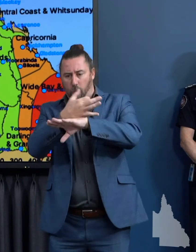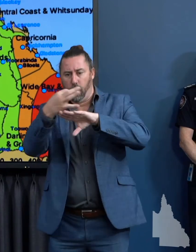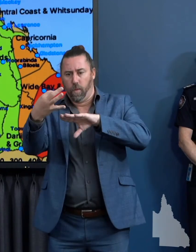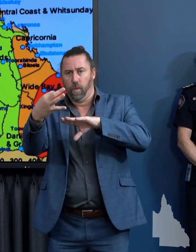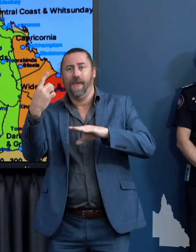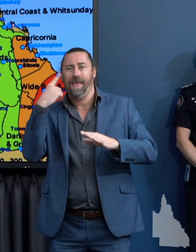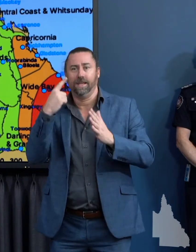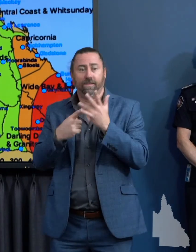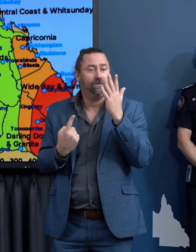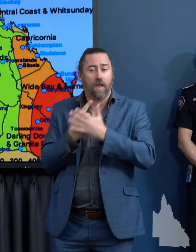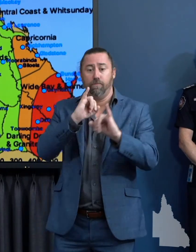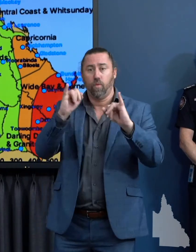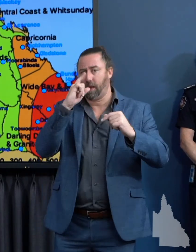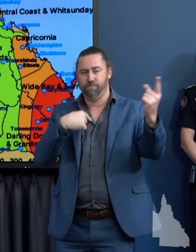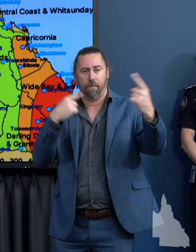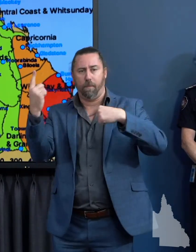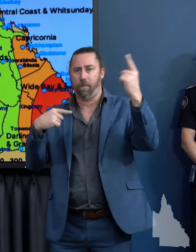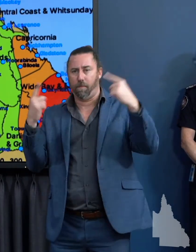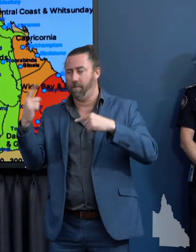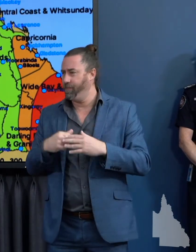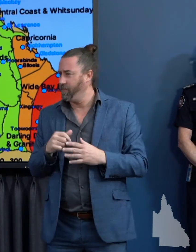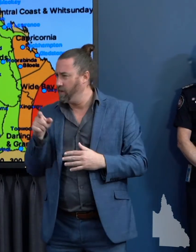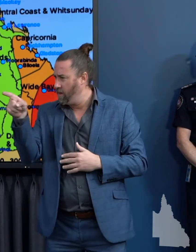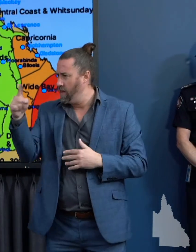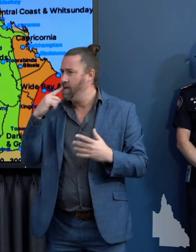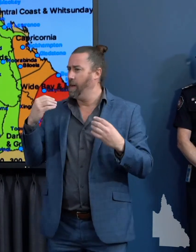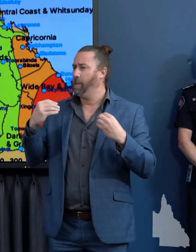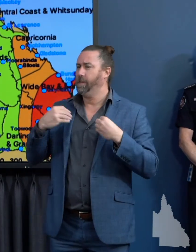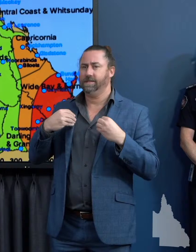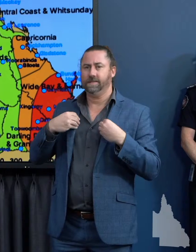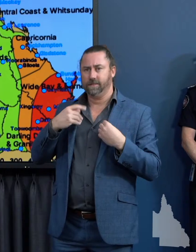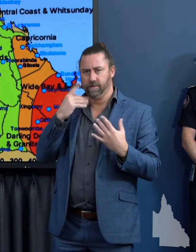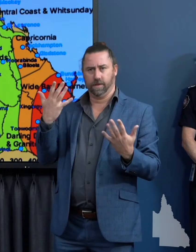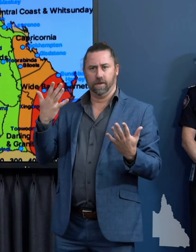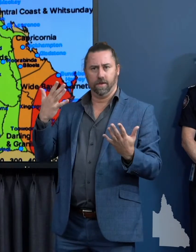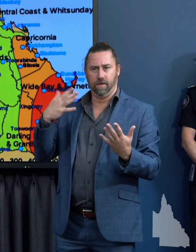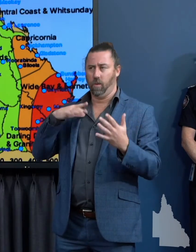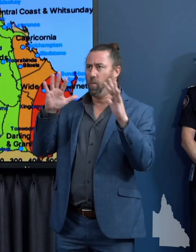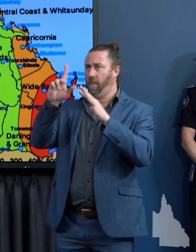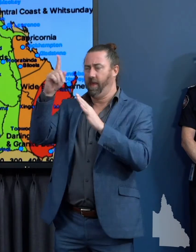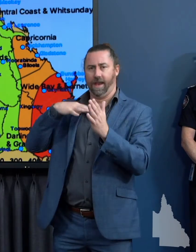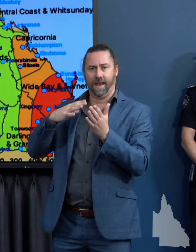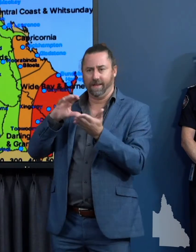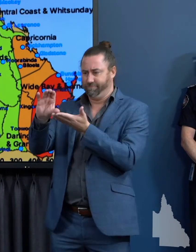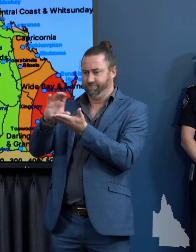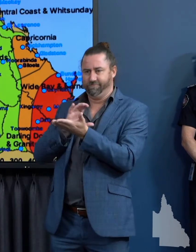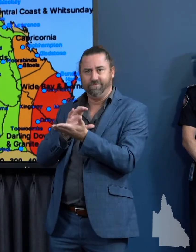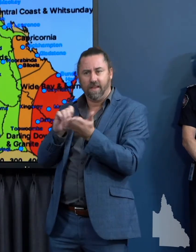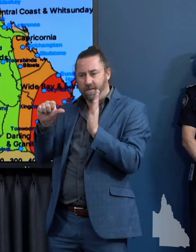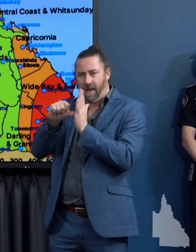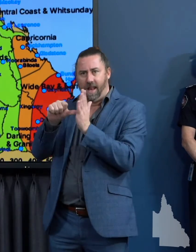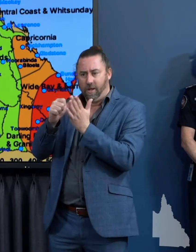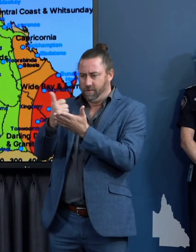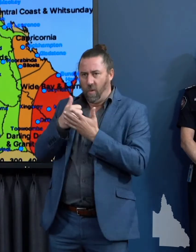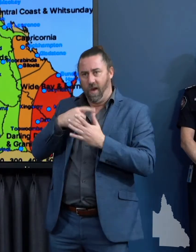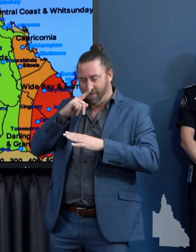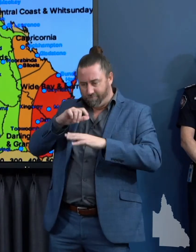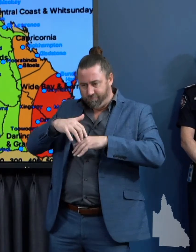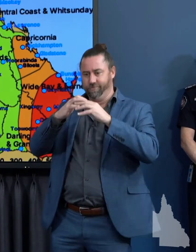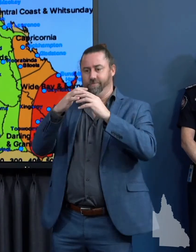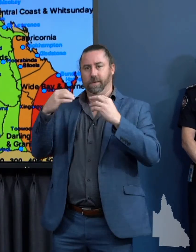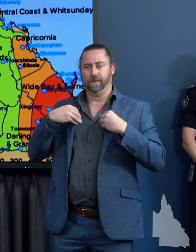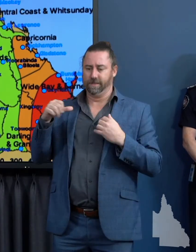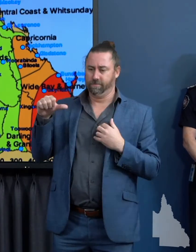through as quickly as possible. Businesses are calling out for a support package in the wake of the weather. Is there Sorry? one, businesses are calling out for a support Yes. package? Is that going